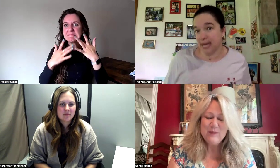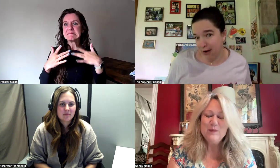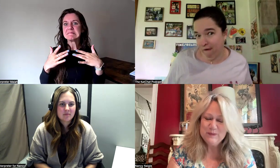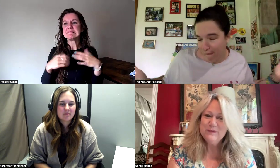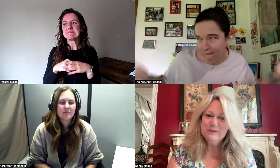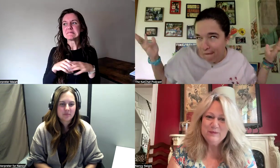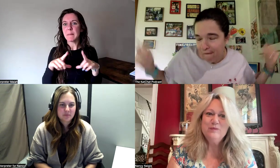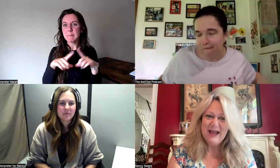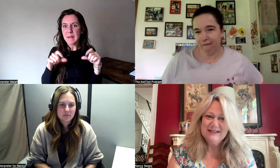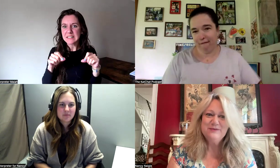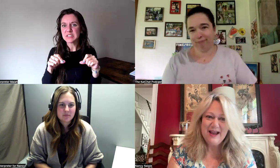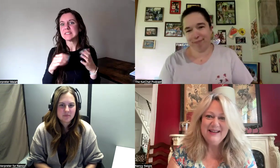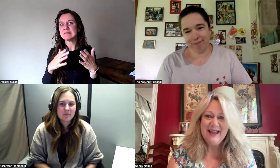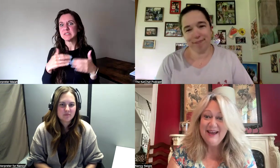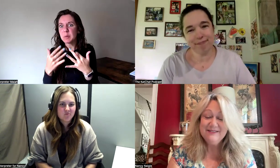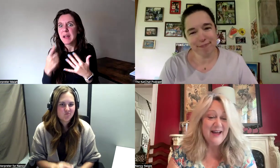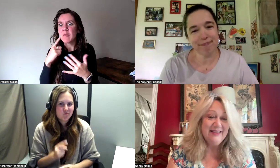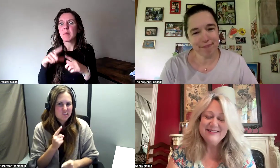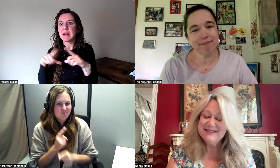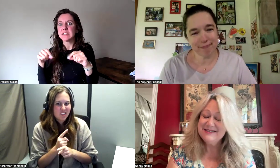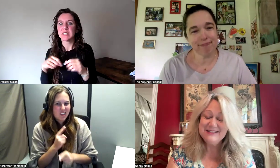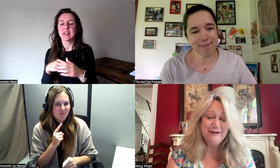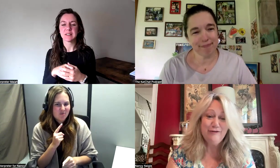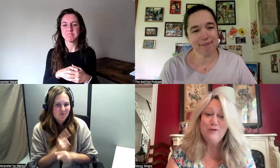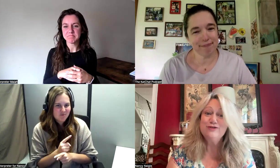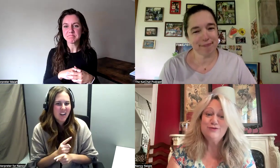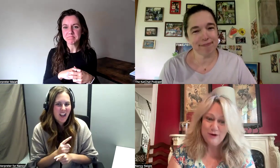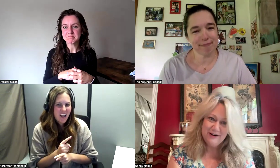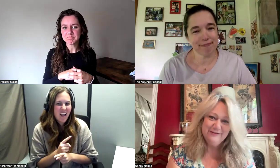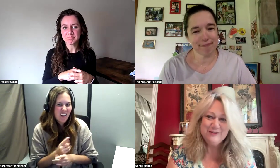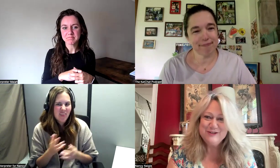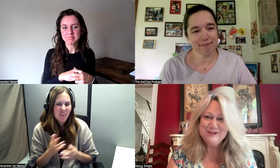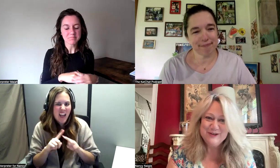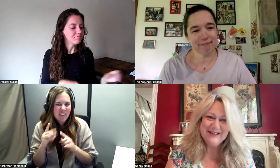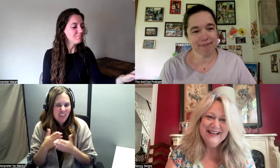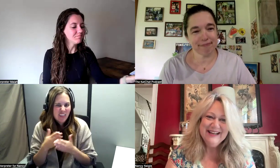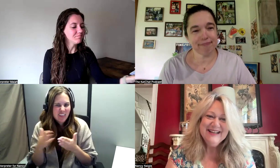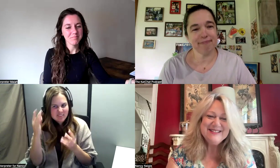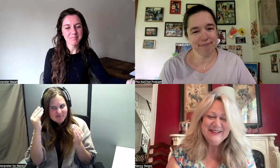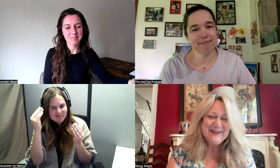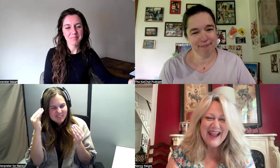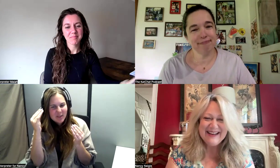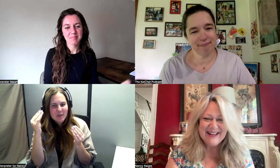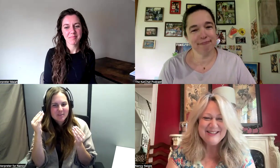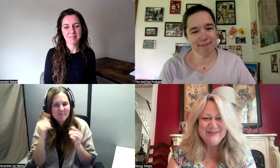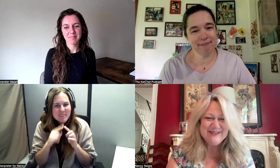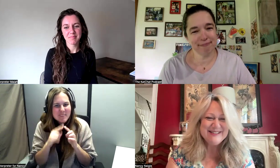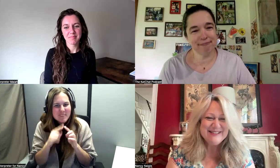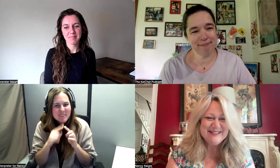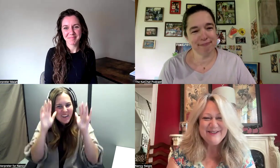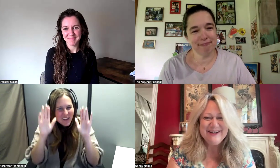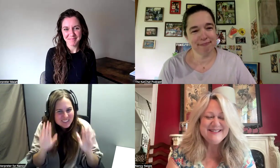I am here. Right, right. Yeah, a lot of things to consider for sure, for sure. So you look great. I'm glad you've been